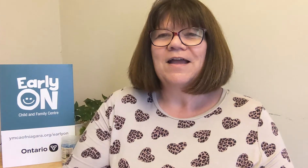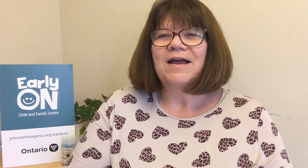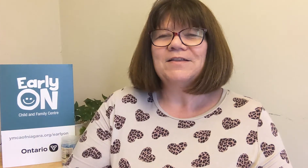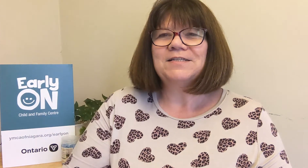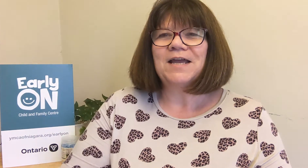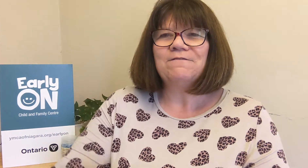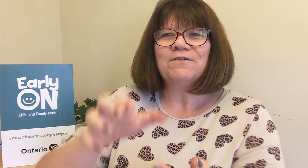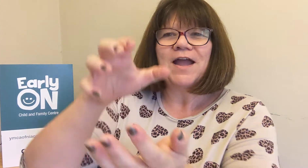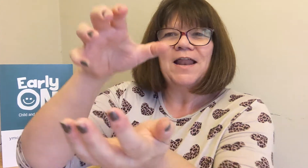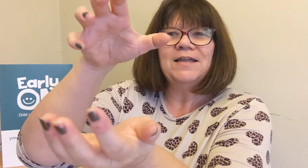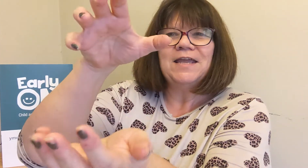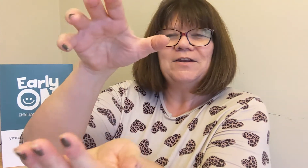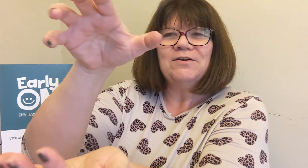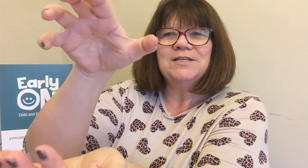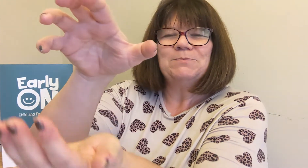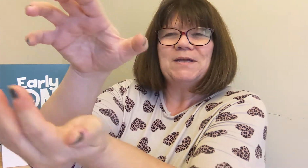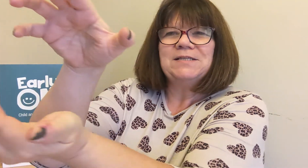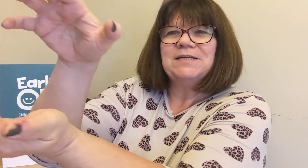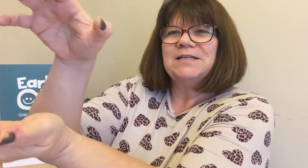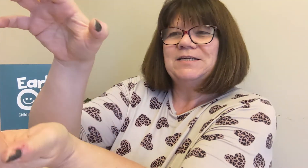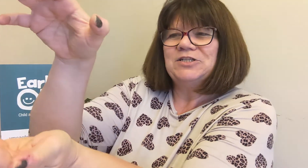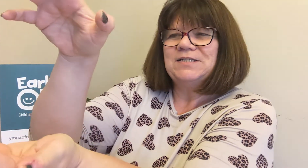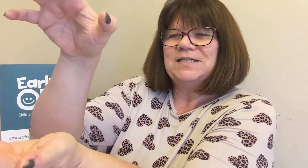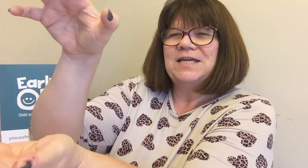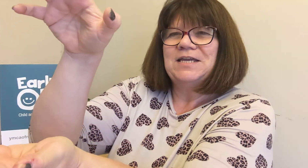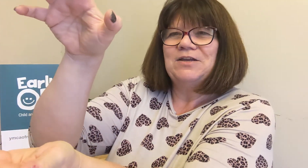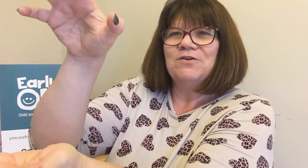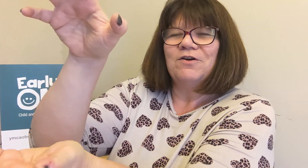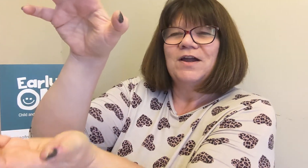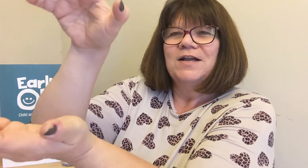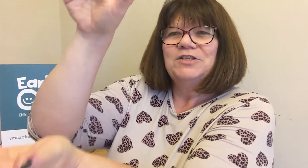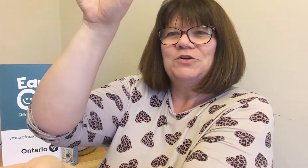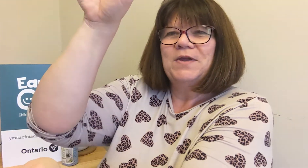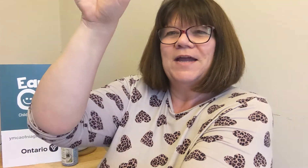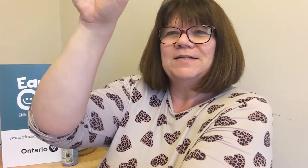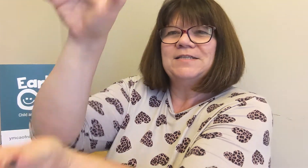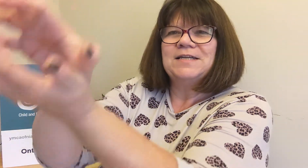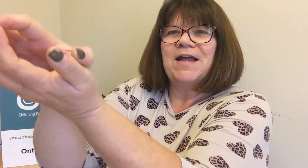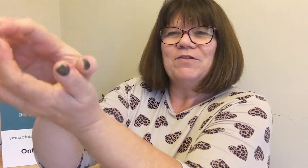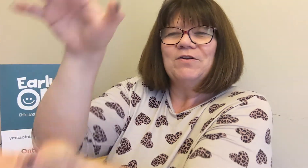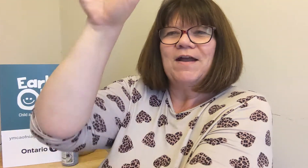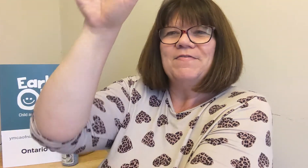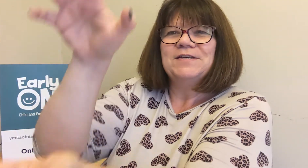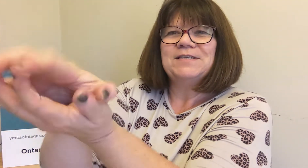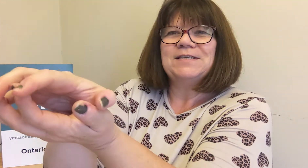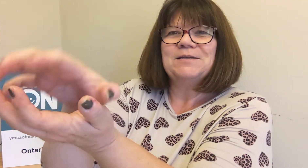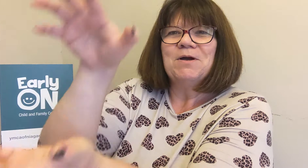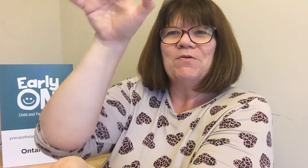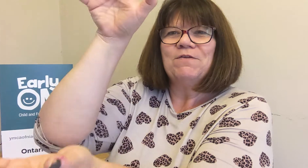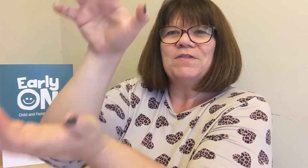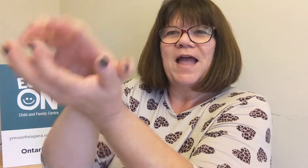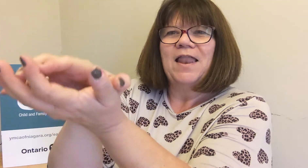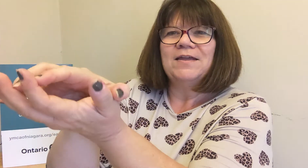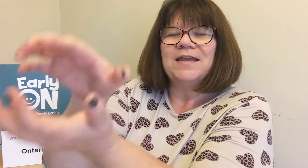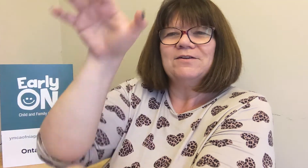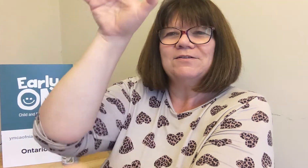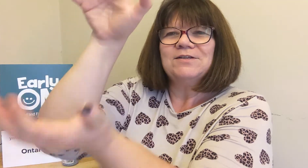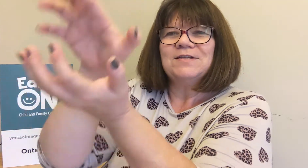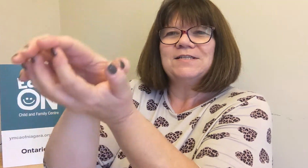And the sign for alligator is basically just taking your two hands together and this is the mouth of the alligator. So this